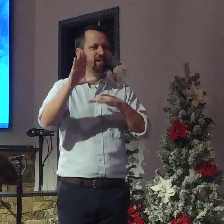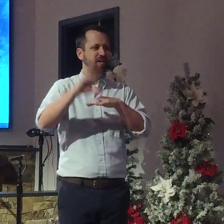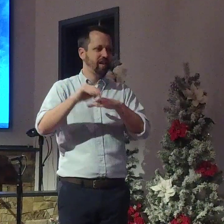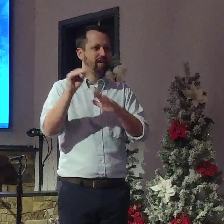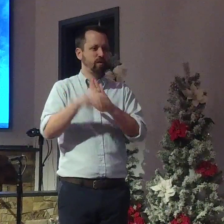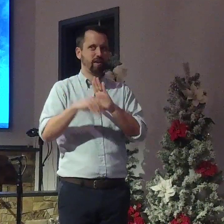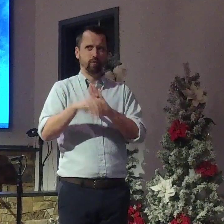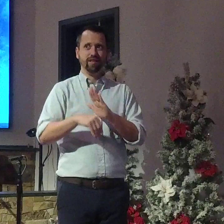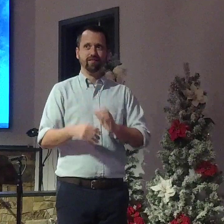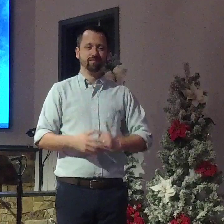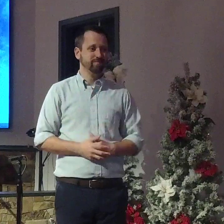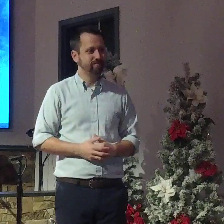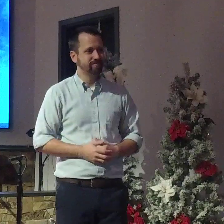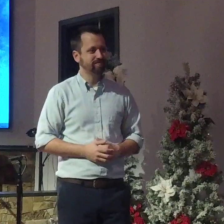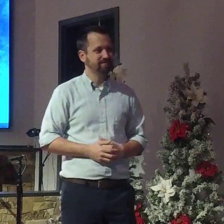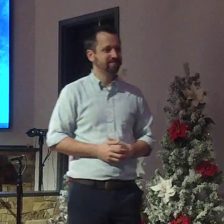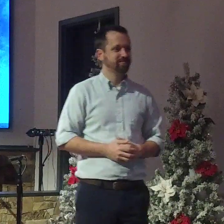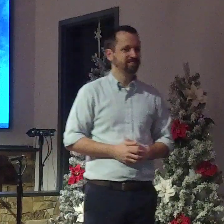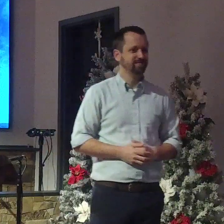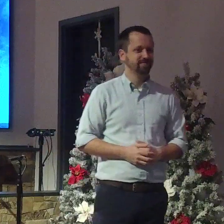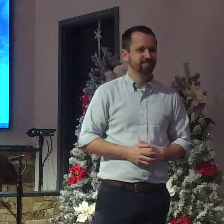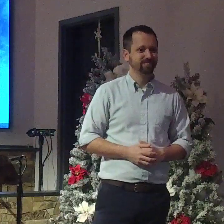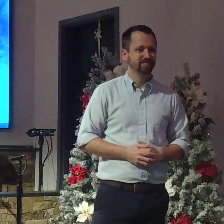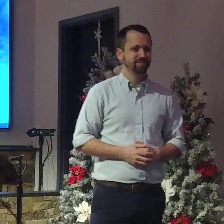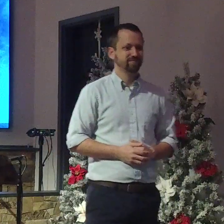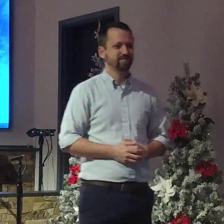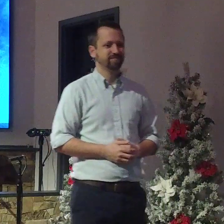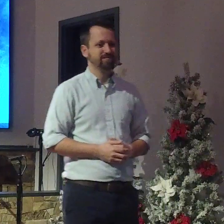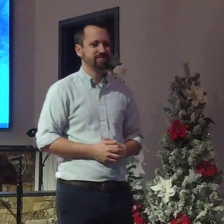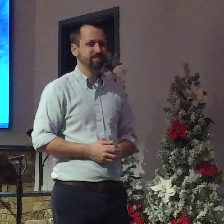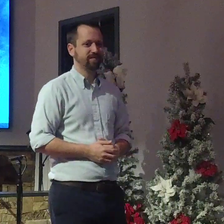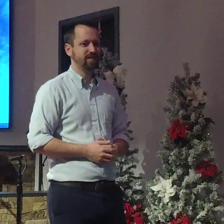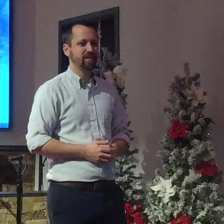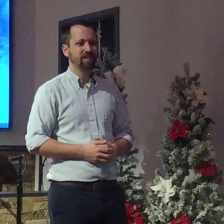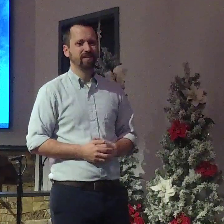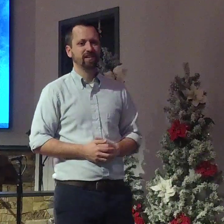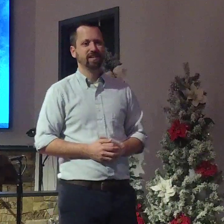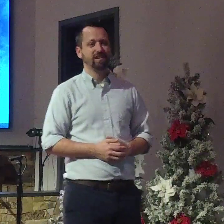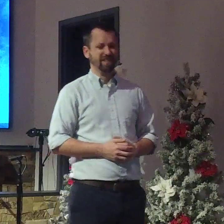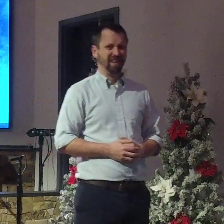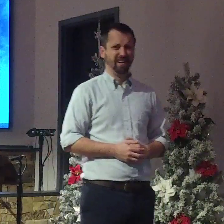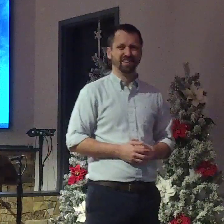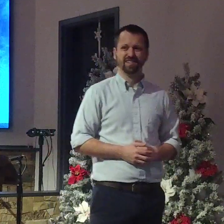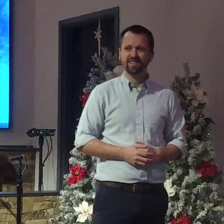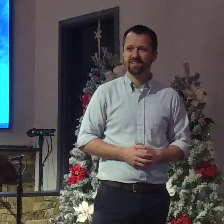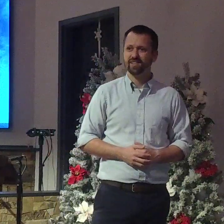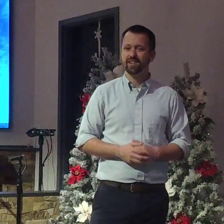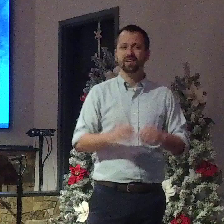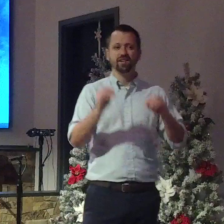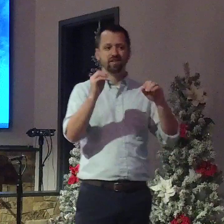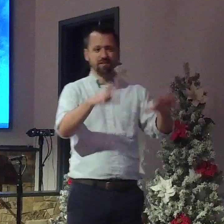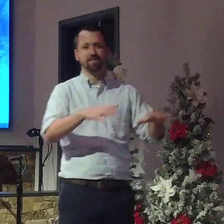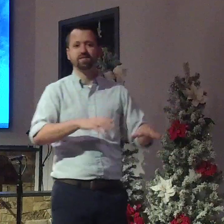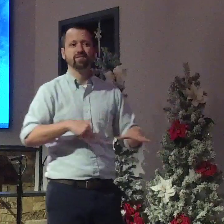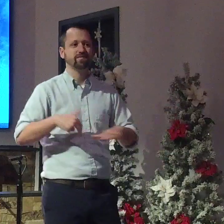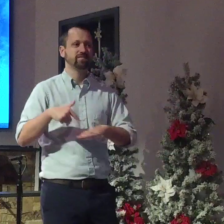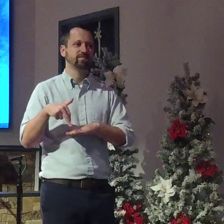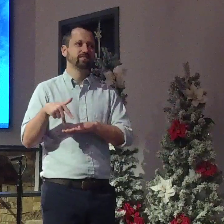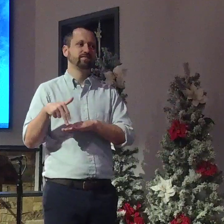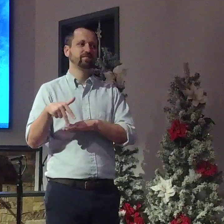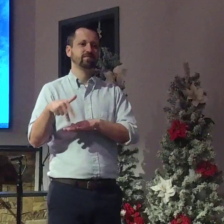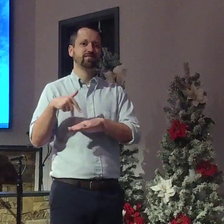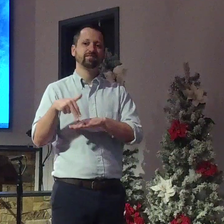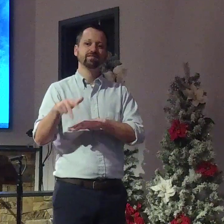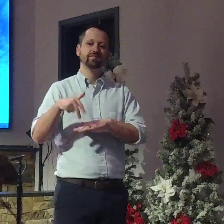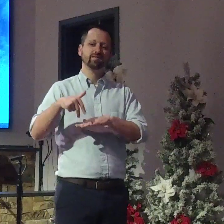whom, speaking of Jesus, we have redemption through his blood, even the forgiveness of sins. Now, the word redemption is